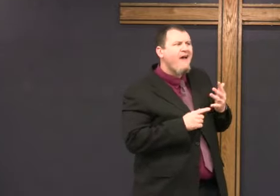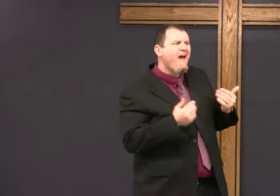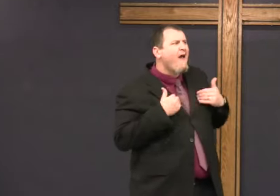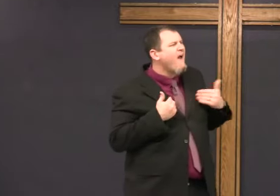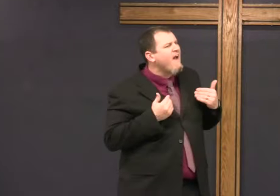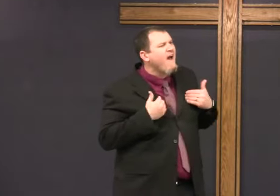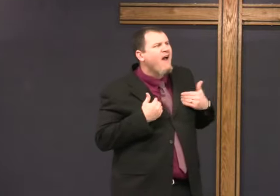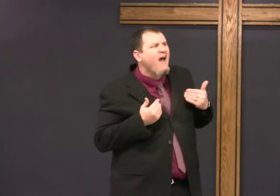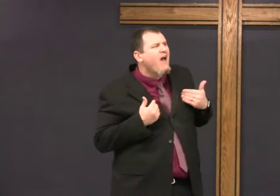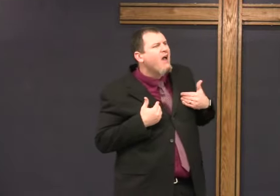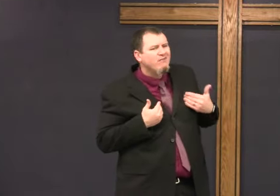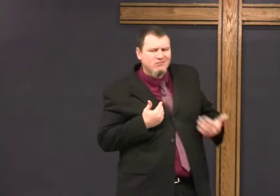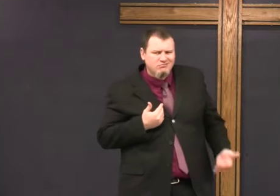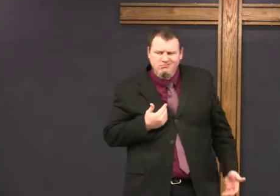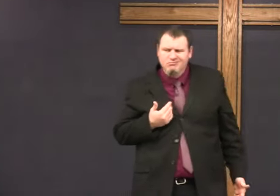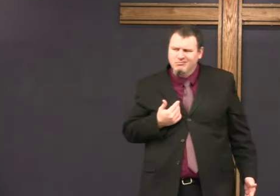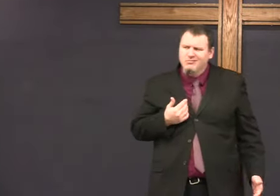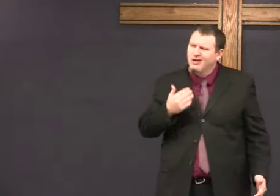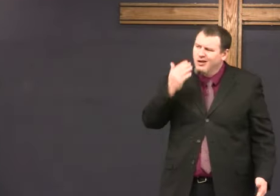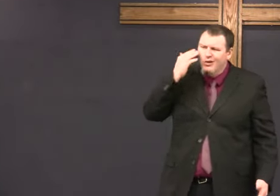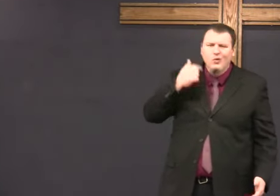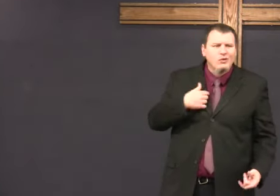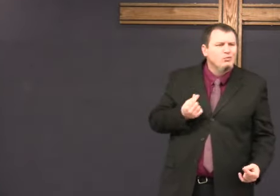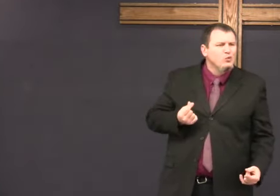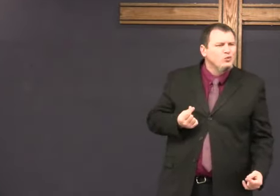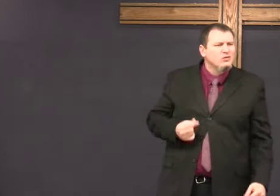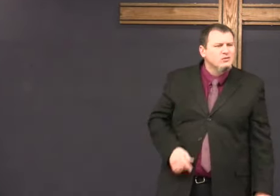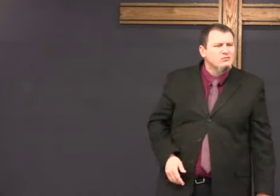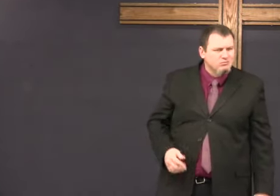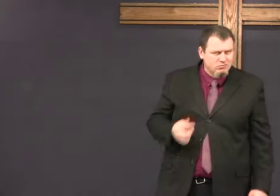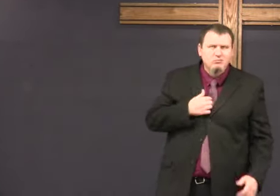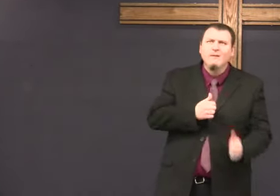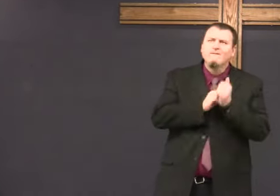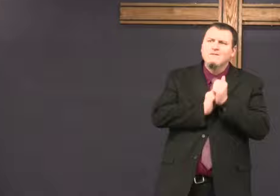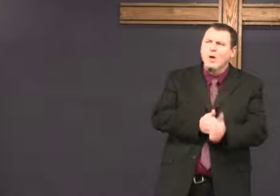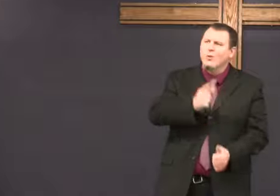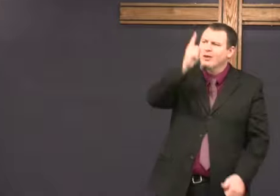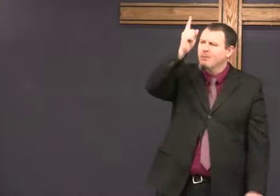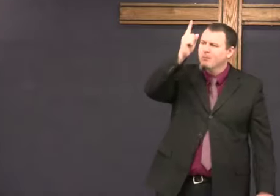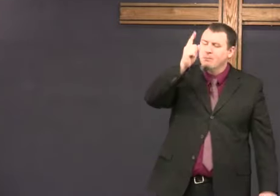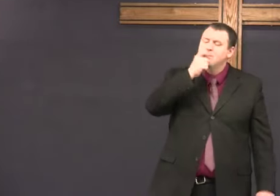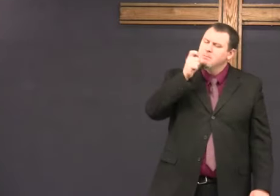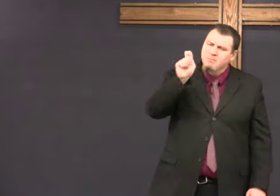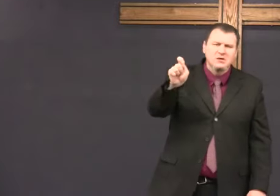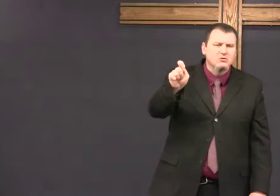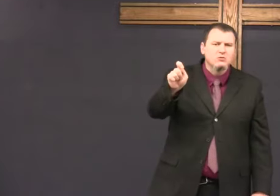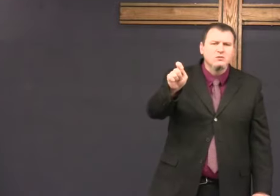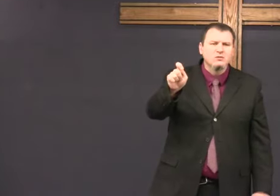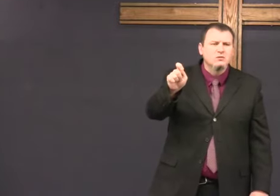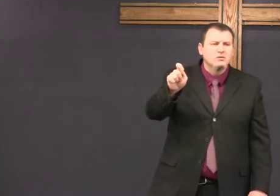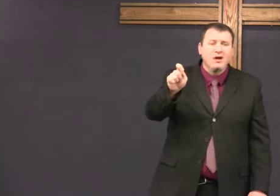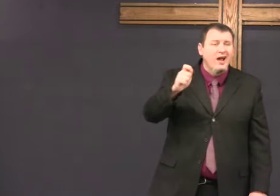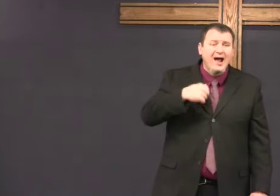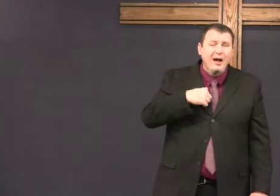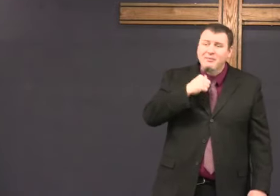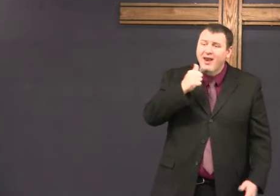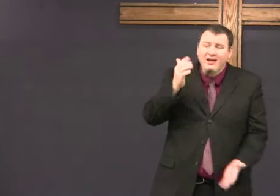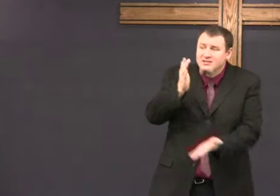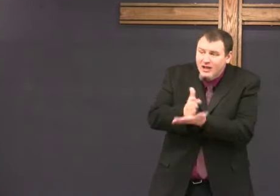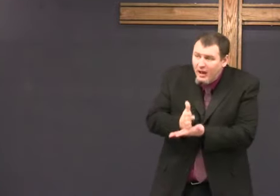well, you could have all these things. Well, I'm going to follow God. And that's